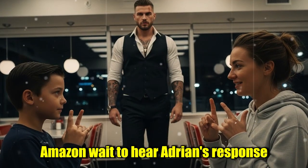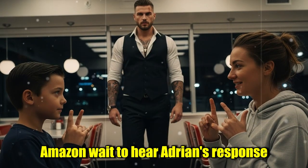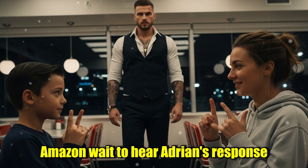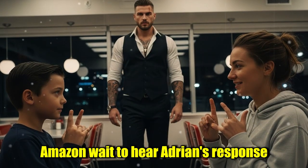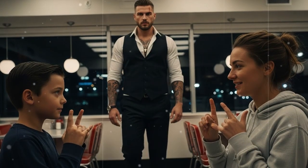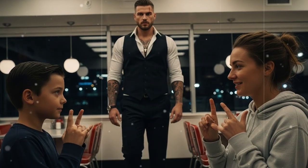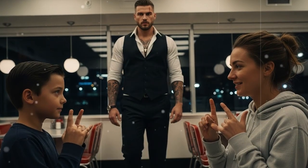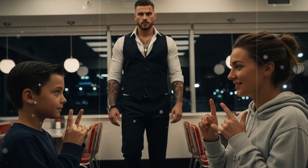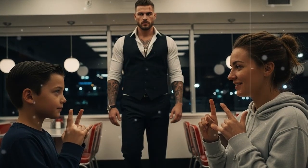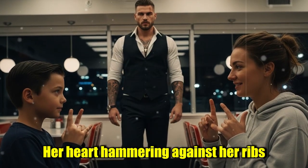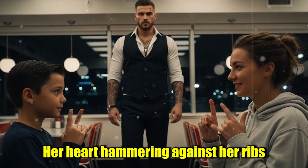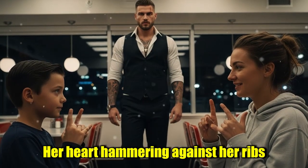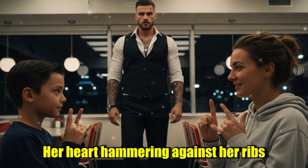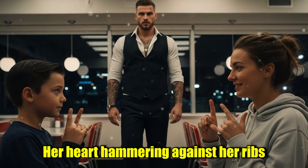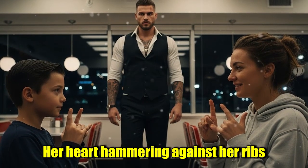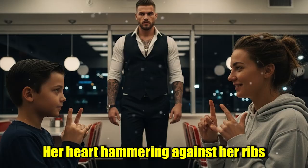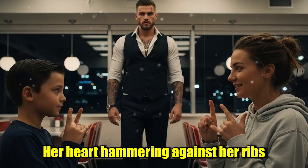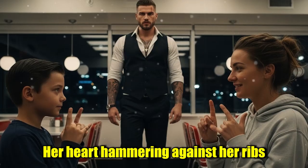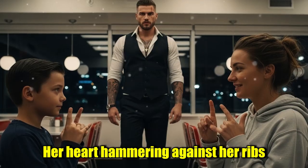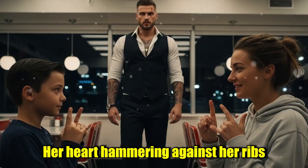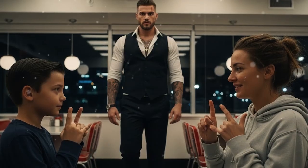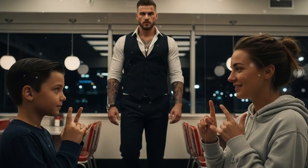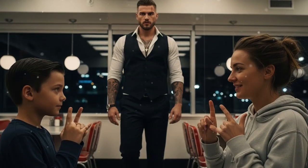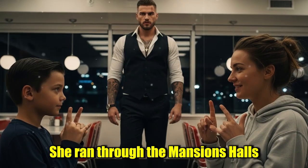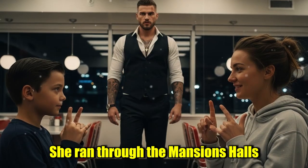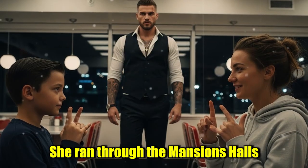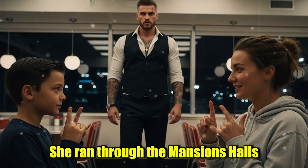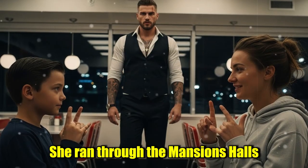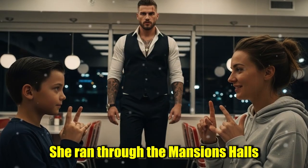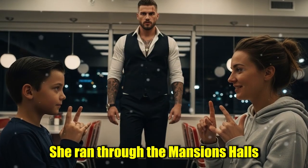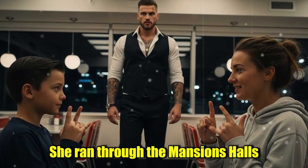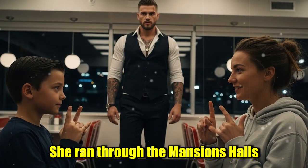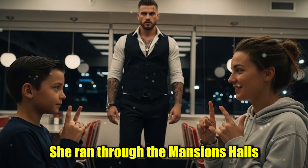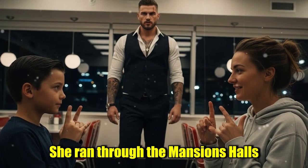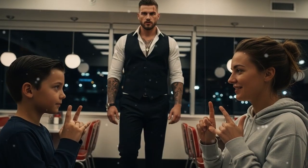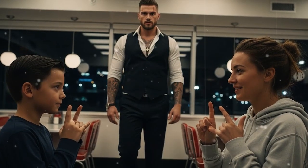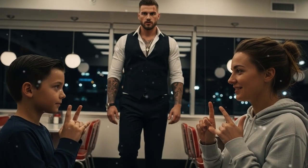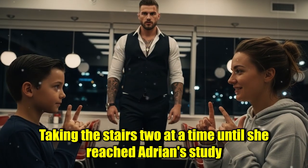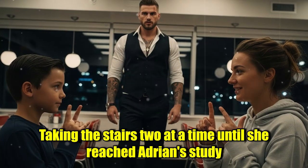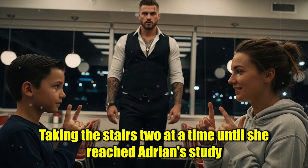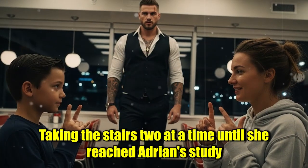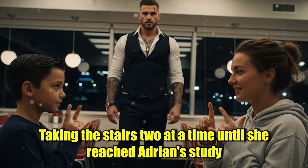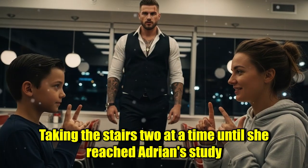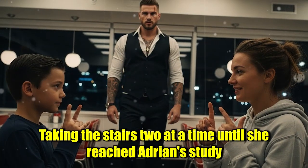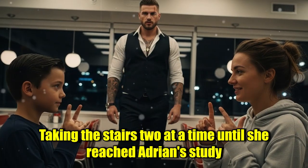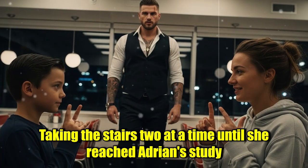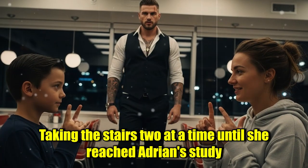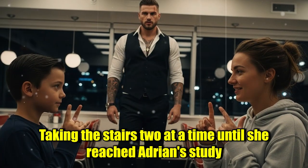Adrian's response. Her heart hammering against her ribs, she ran through the mansion's halls, taking the stairs 2 at a time until